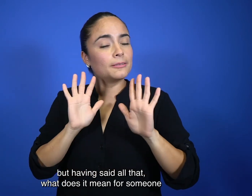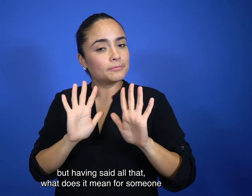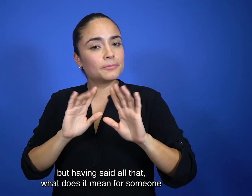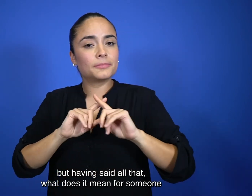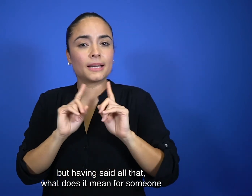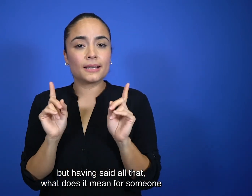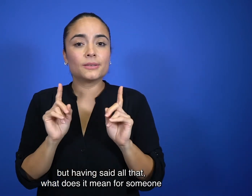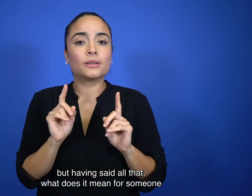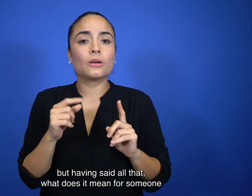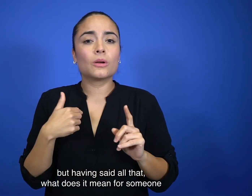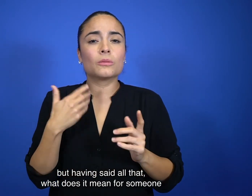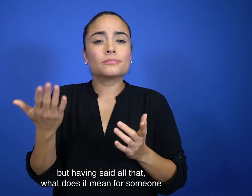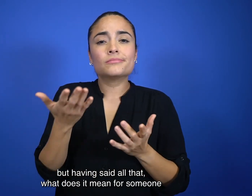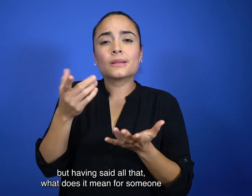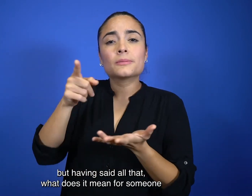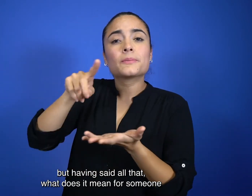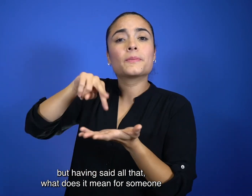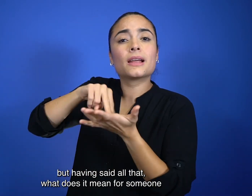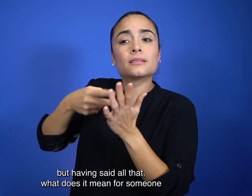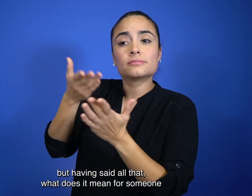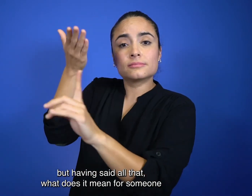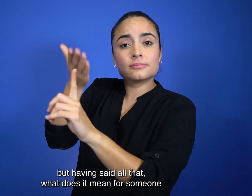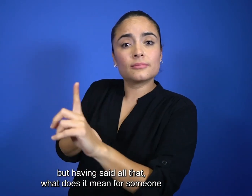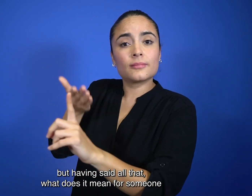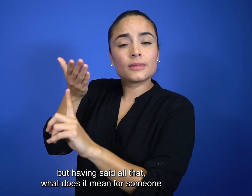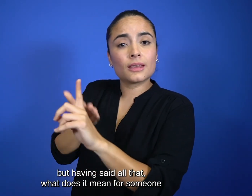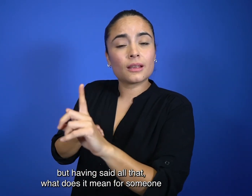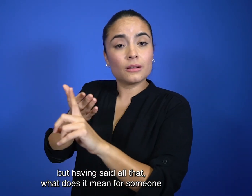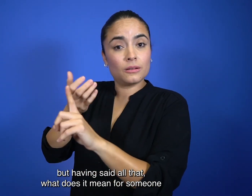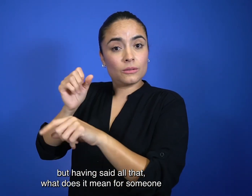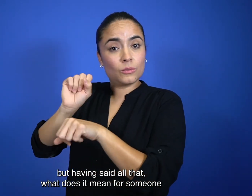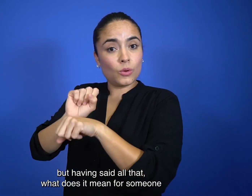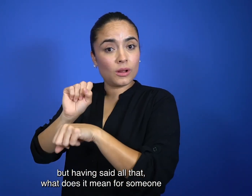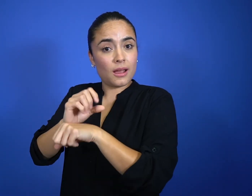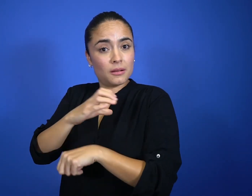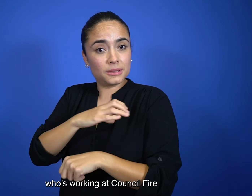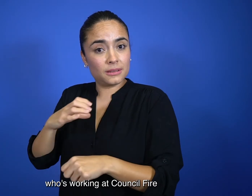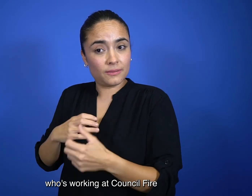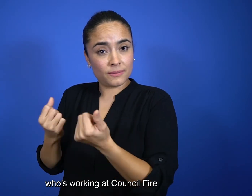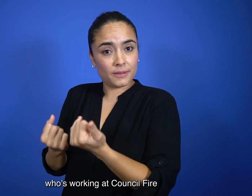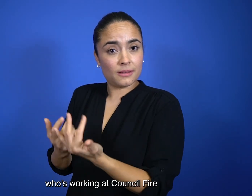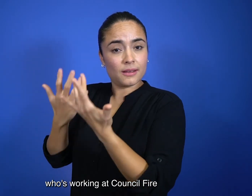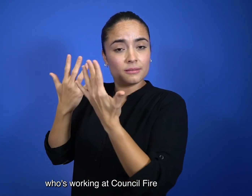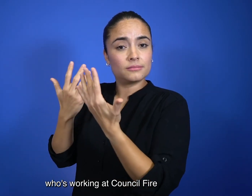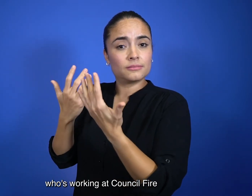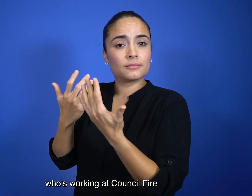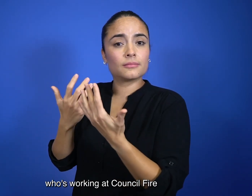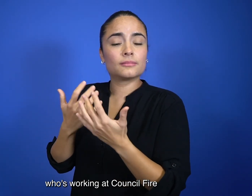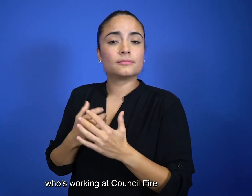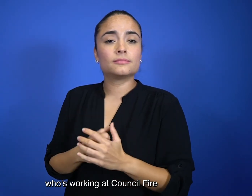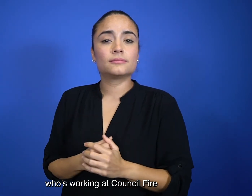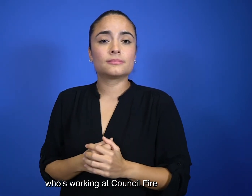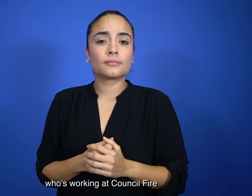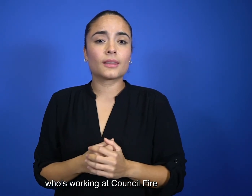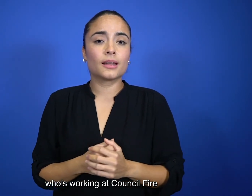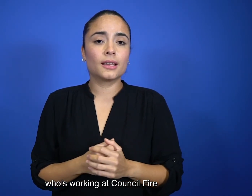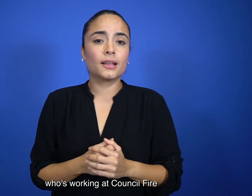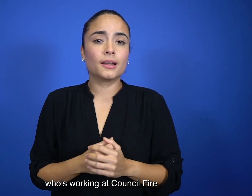all that, what does it mean for someone who's working at Council Fire